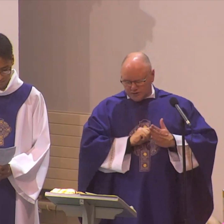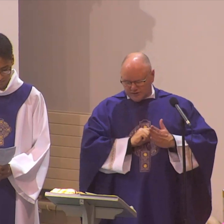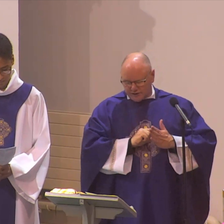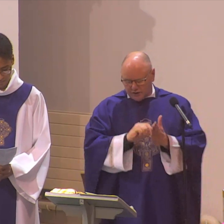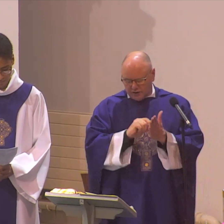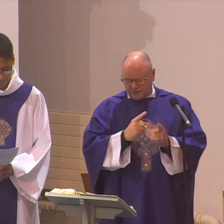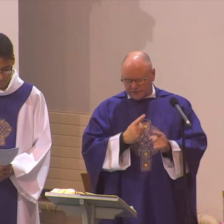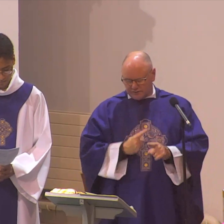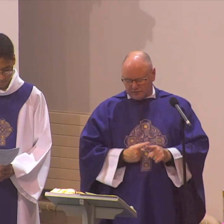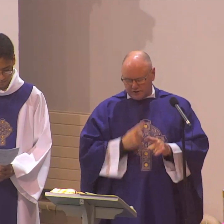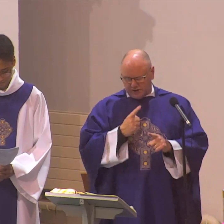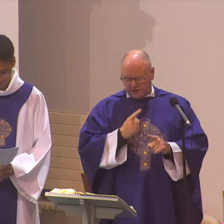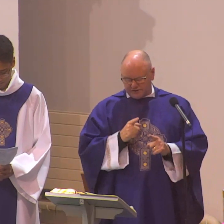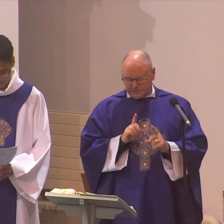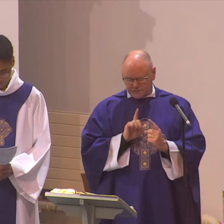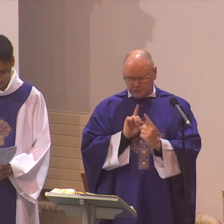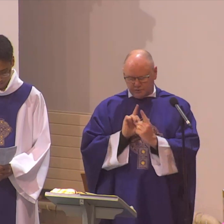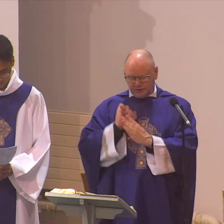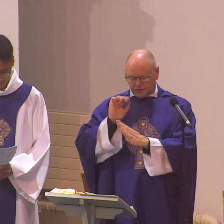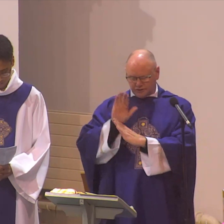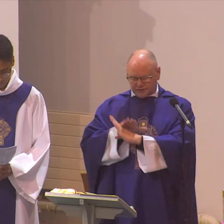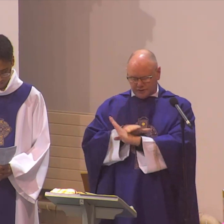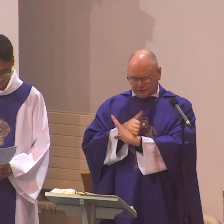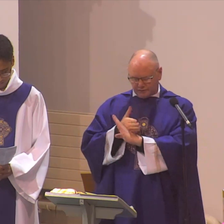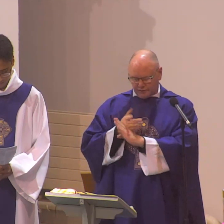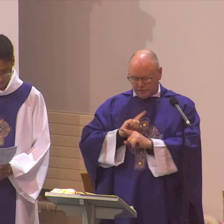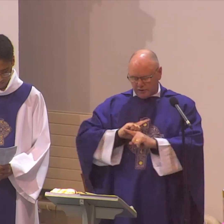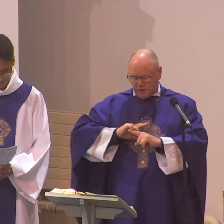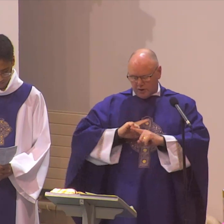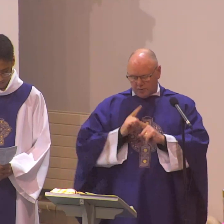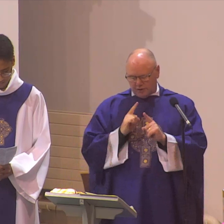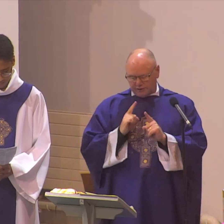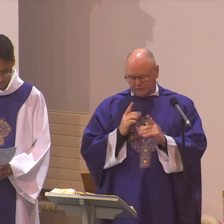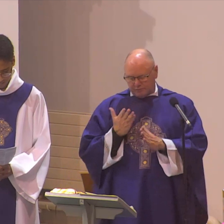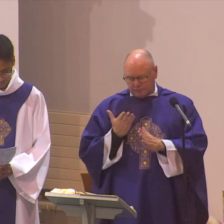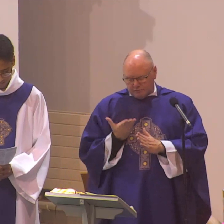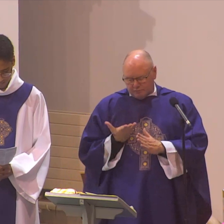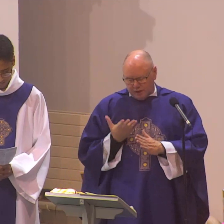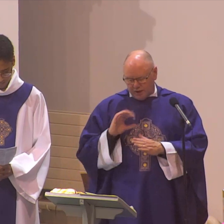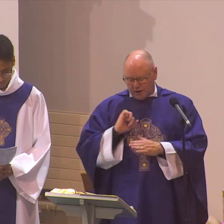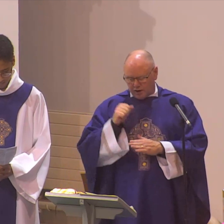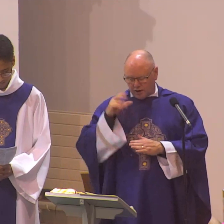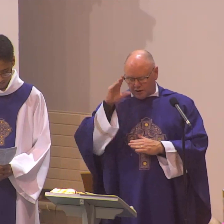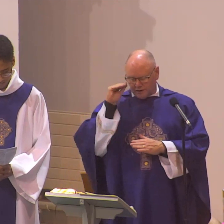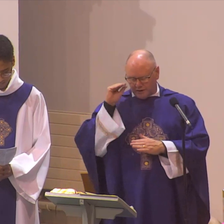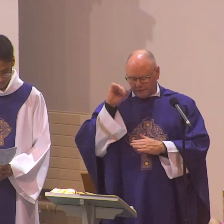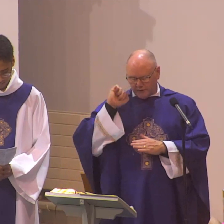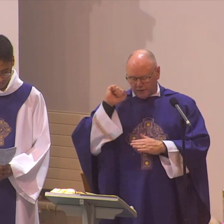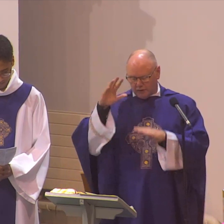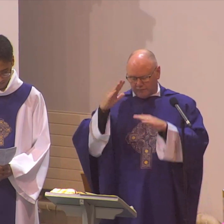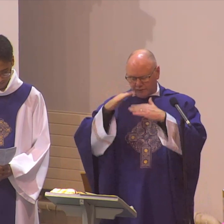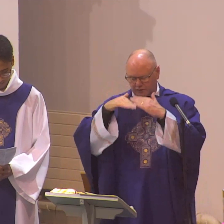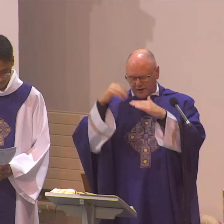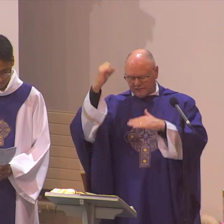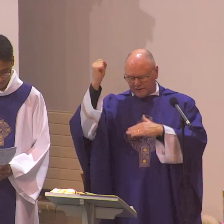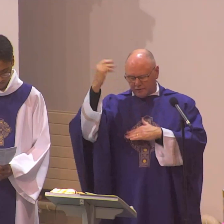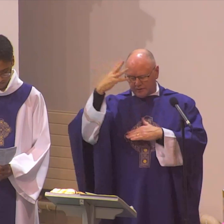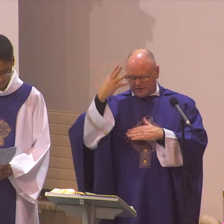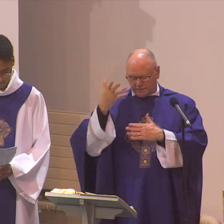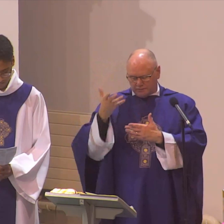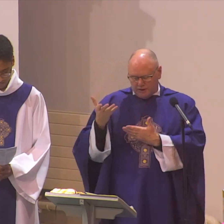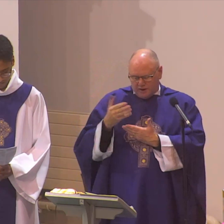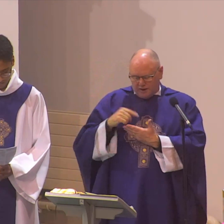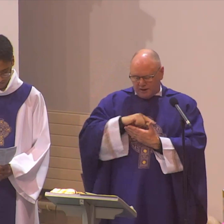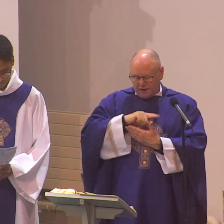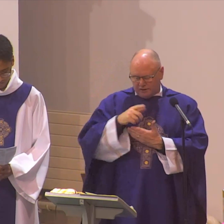who set out to haste to meet your Son, but may our learning of your heavenly